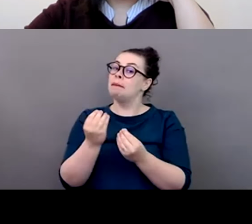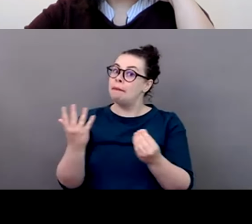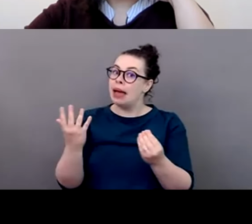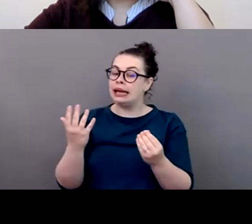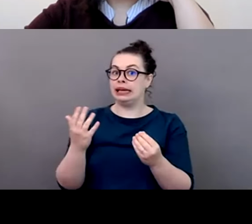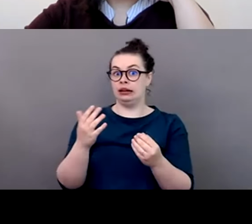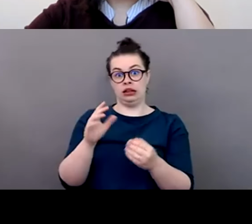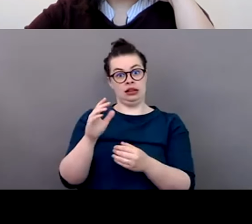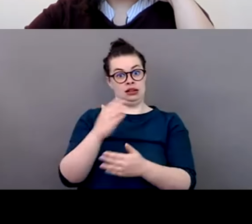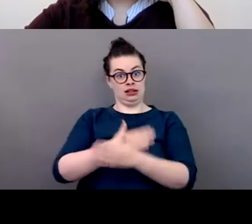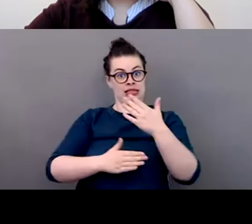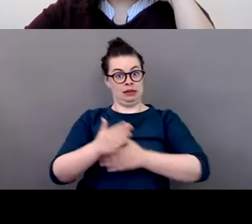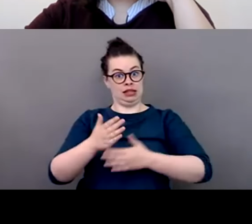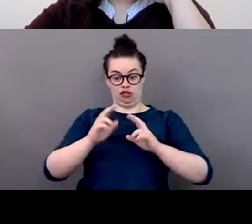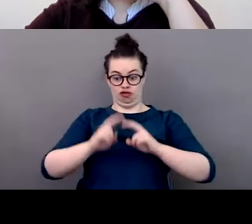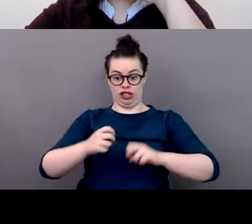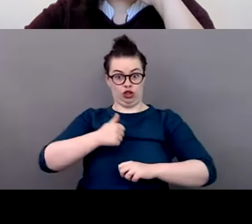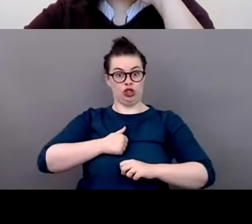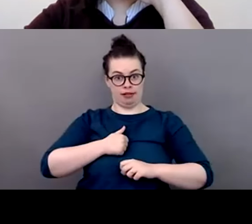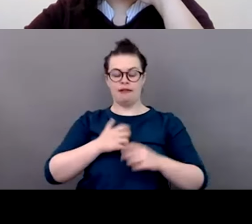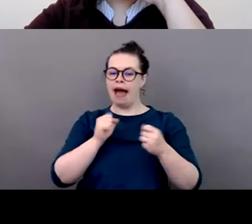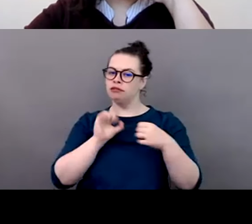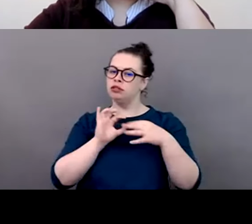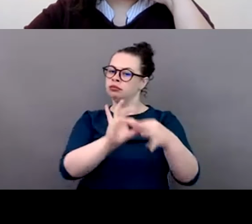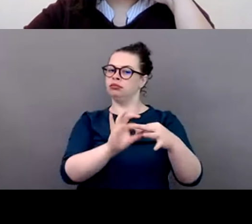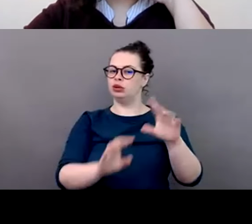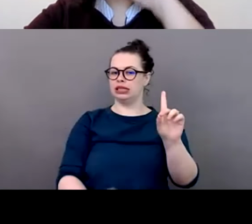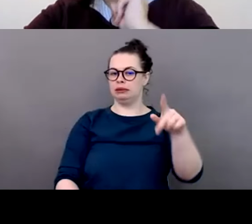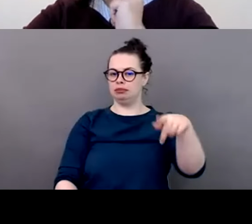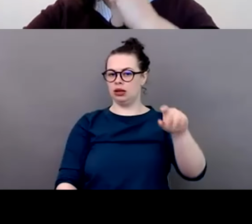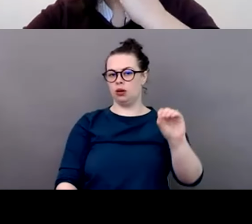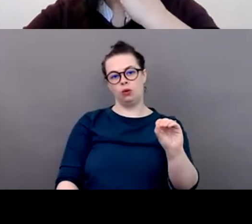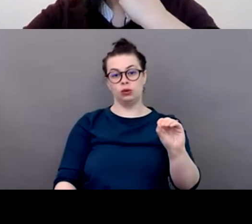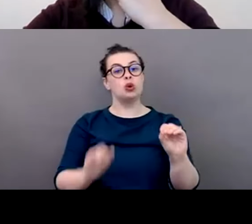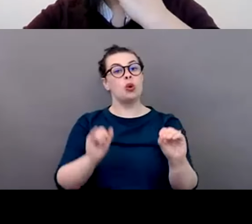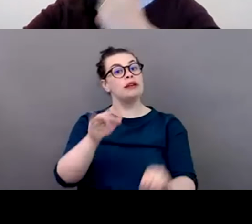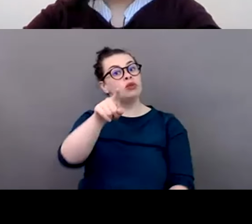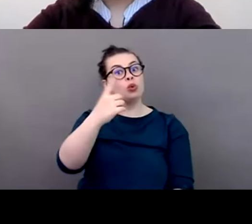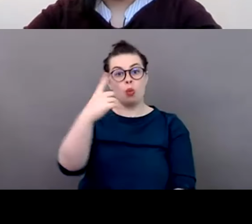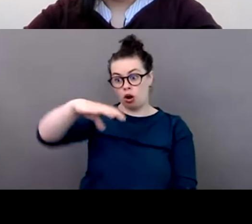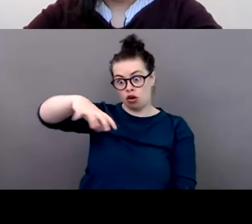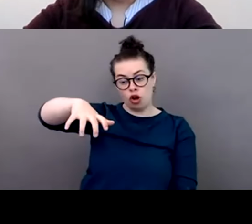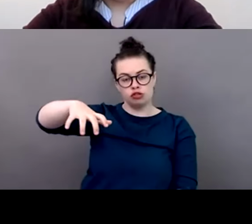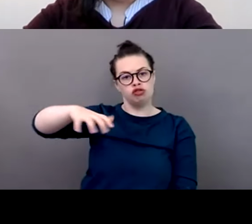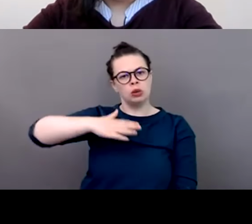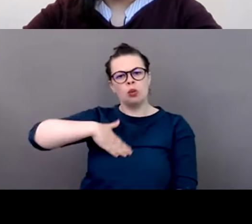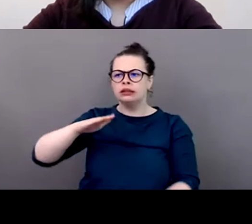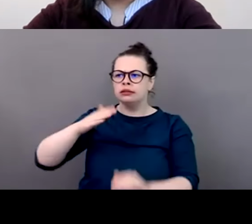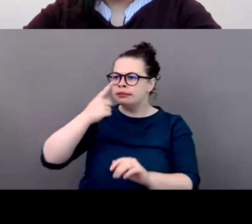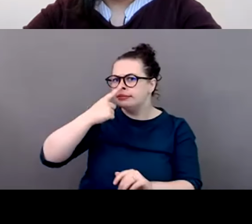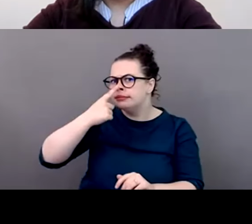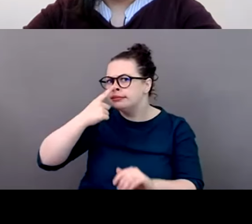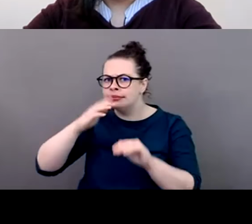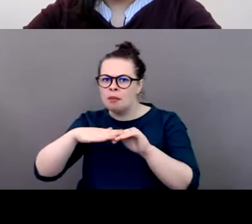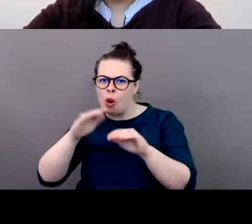if for nothing else than for research purposes. So if you're interested in a certain country, contacting scholars there